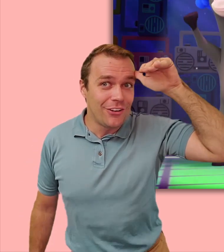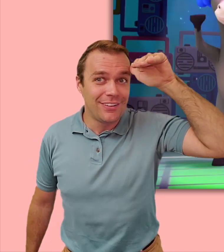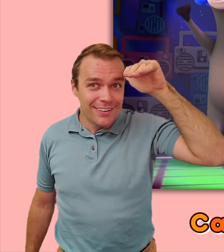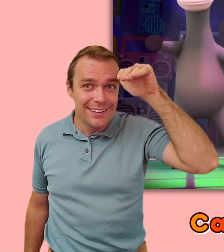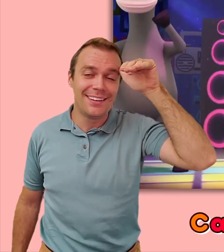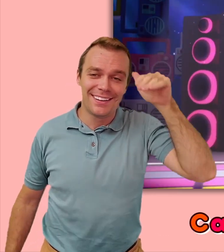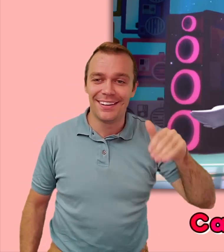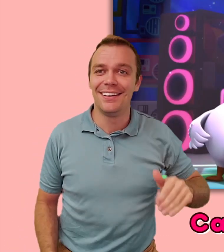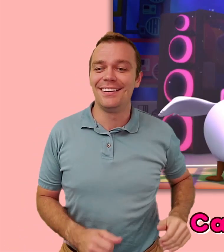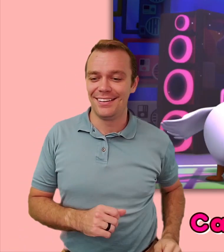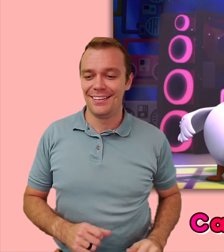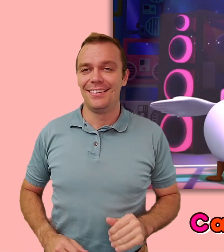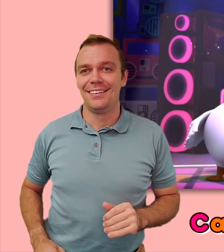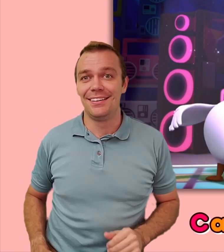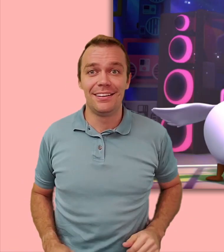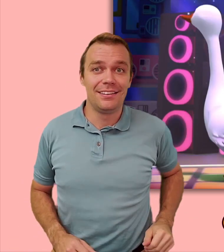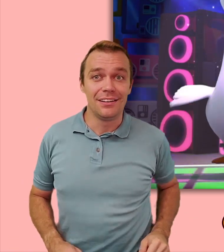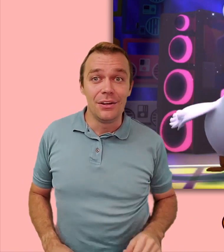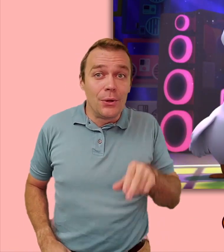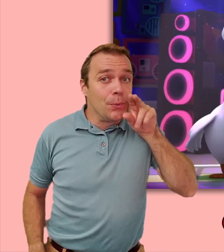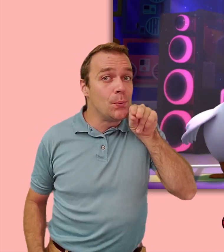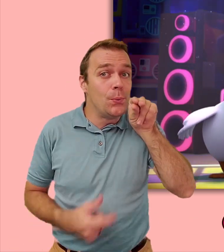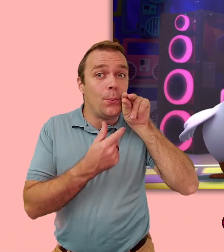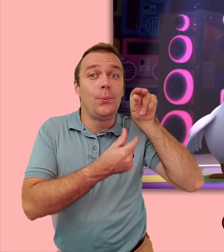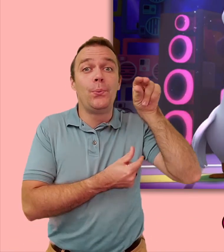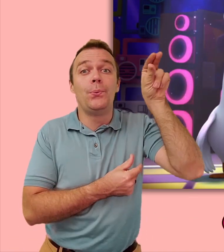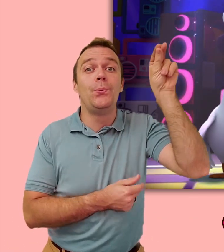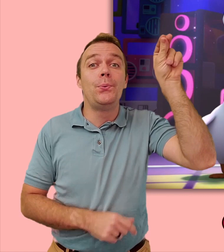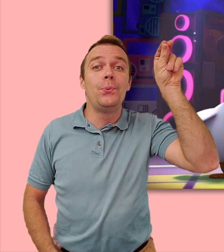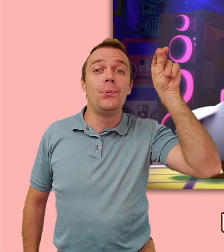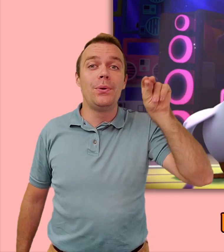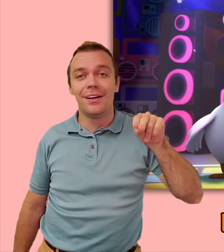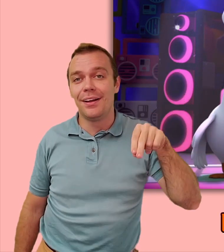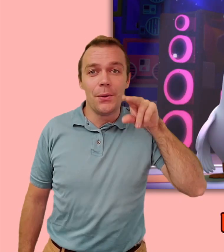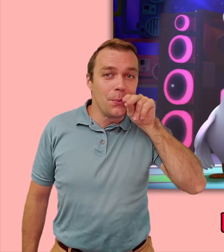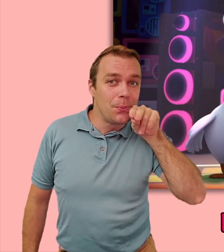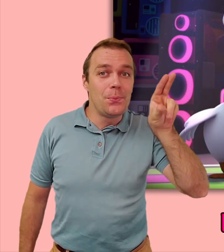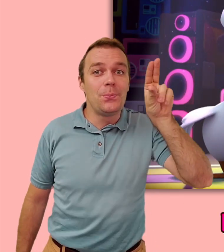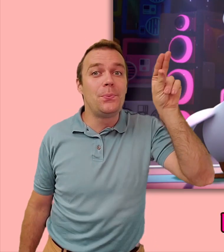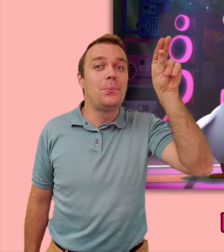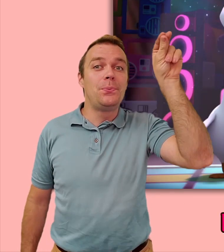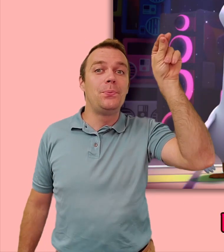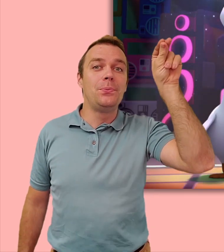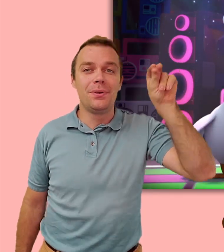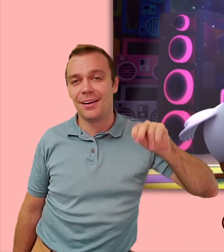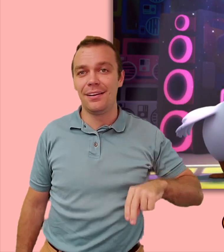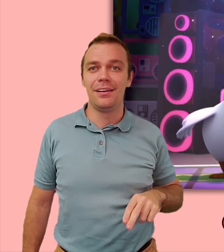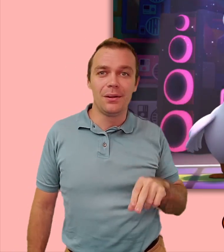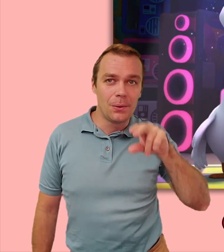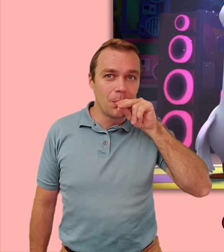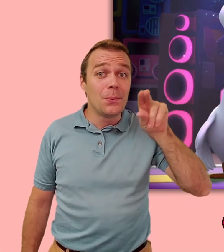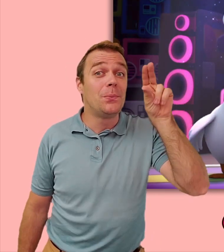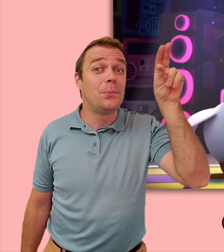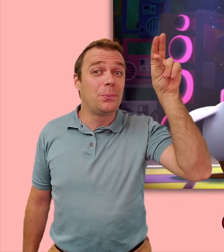haw. Can you hear the goose go gobble gobble gobble? Listen to the goose go